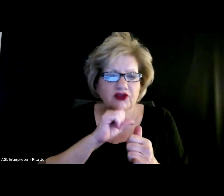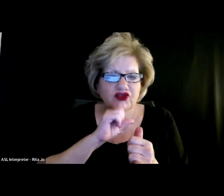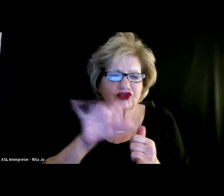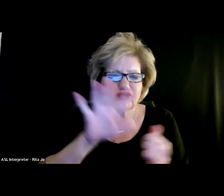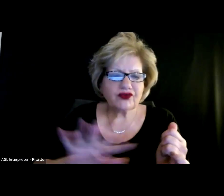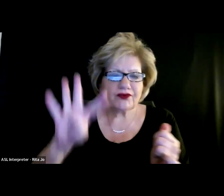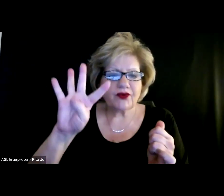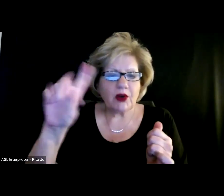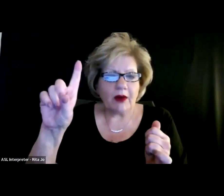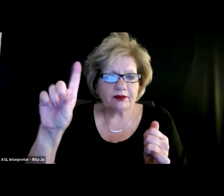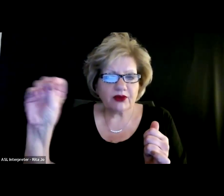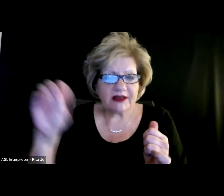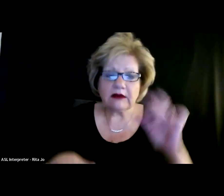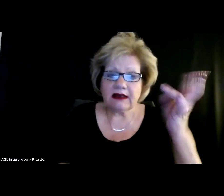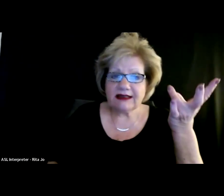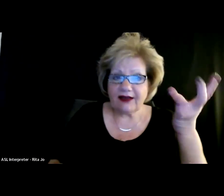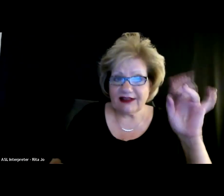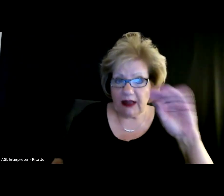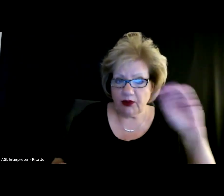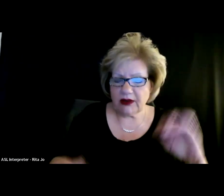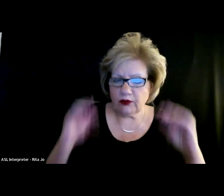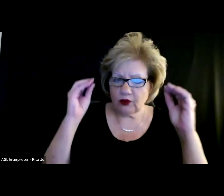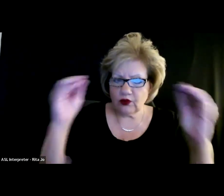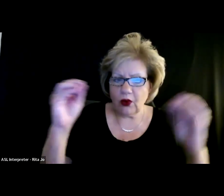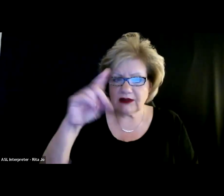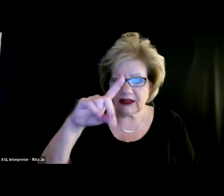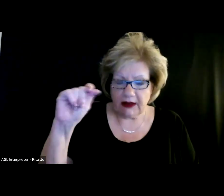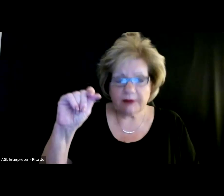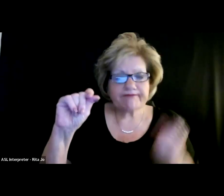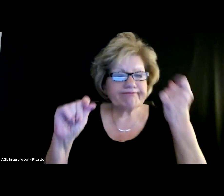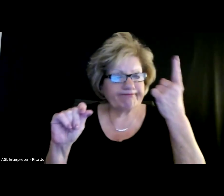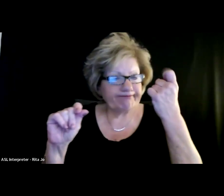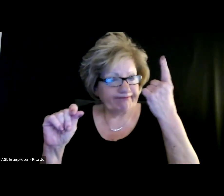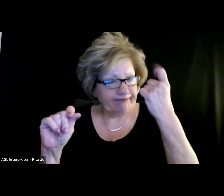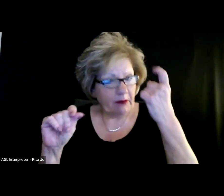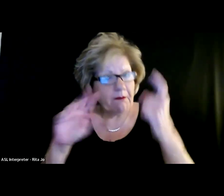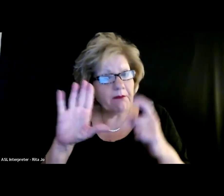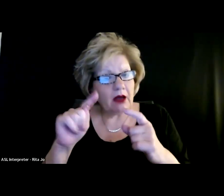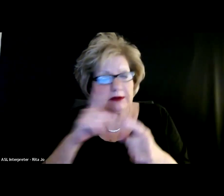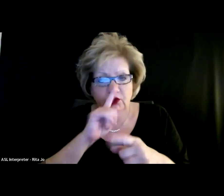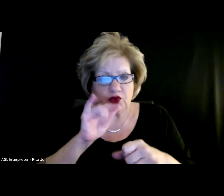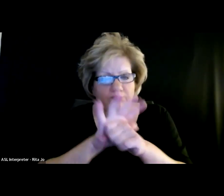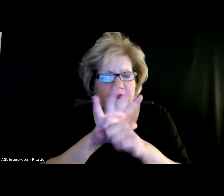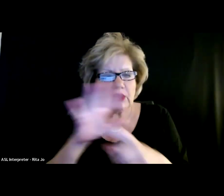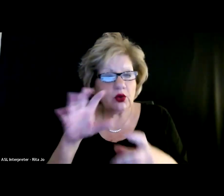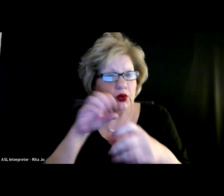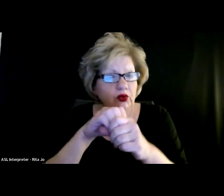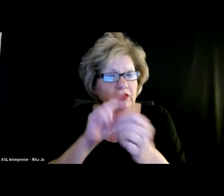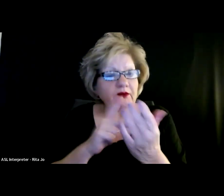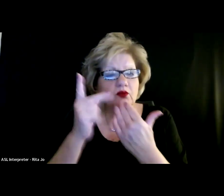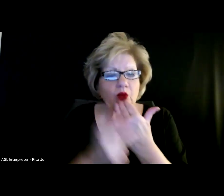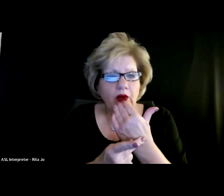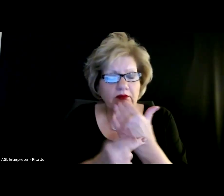to 78% for those without disabilities. However, by ensuring that inclusive program design is